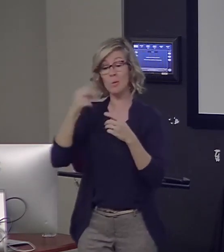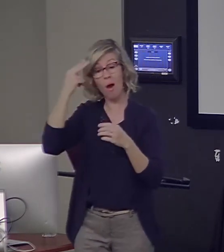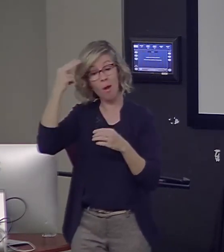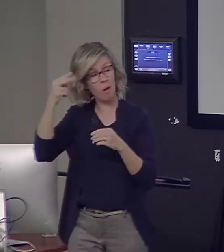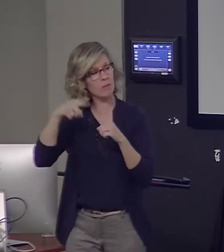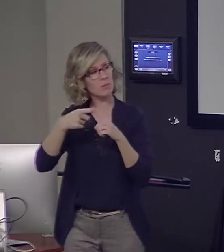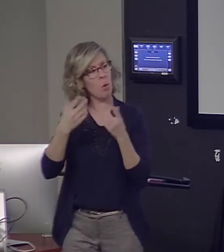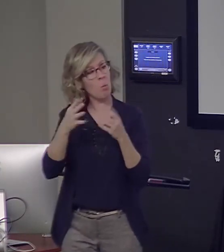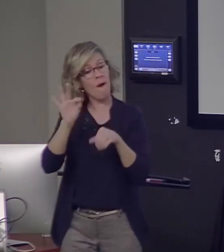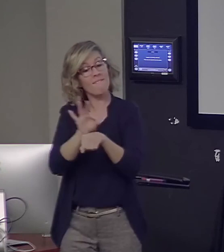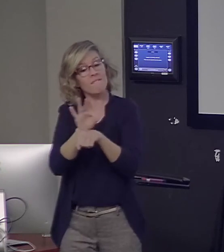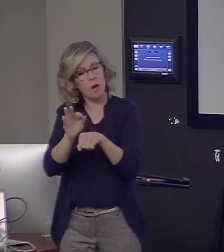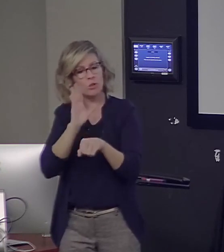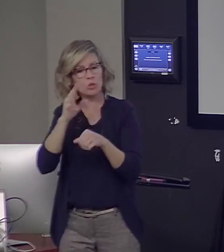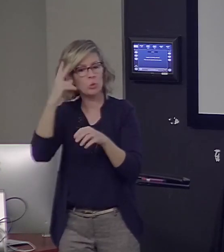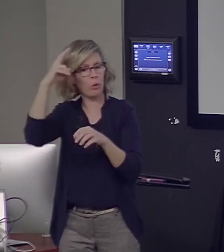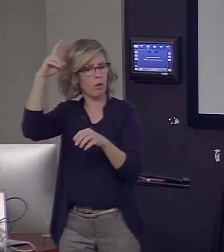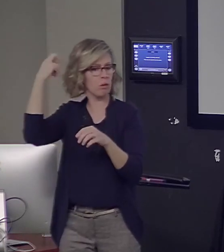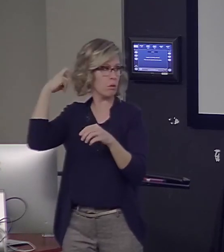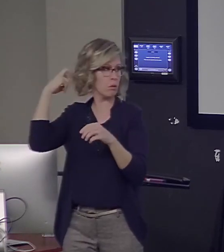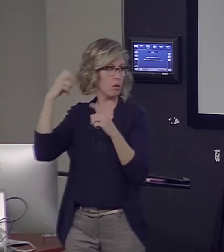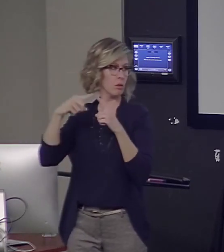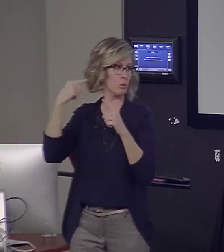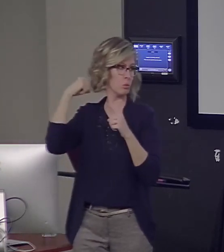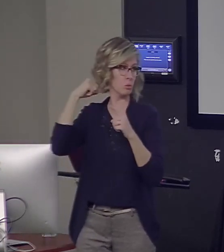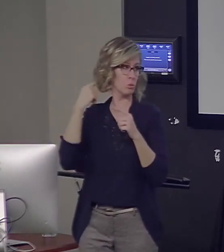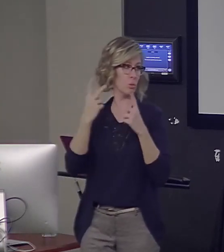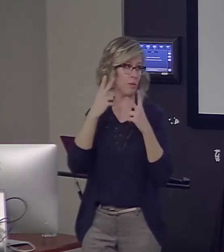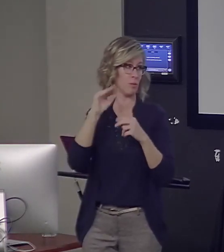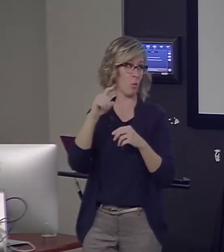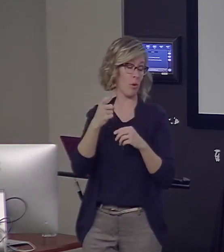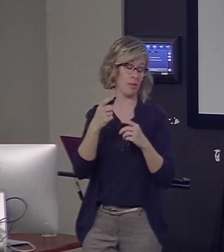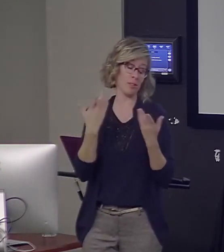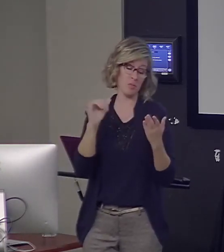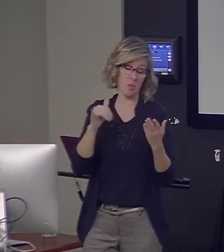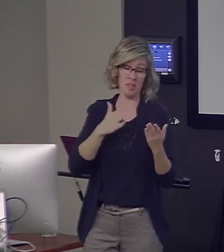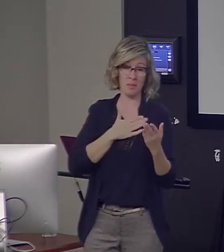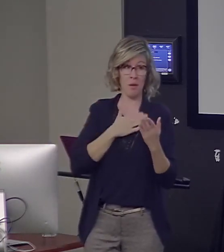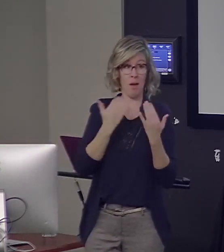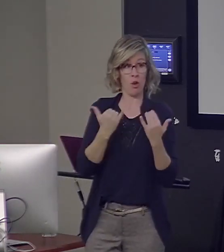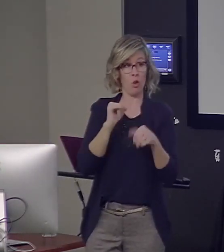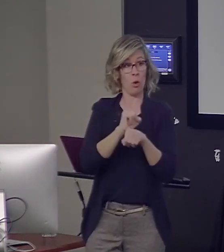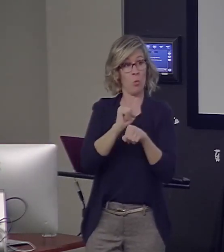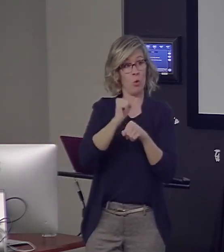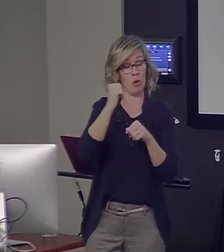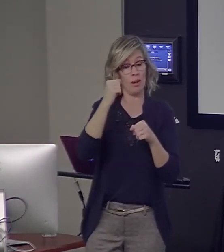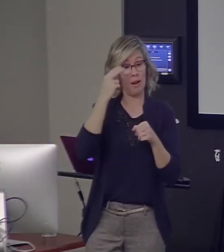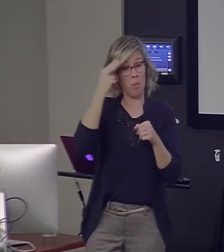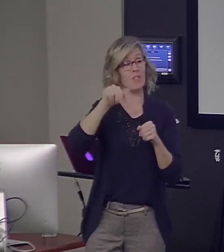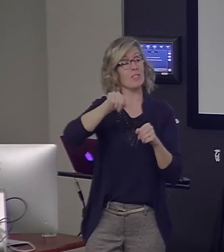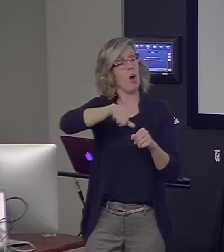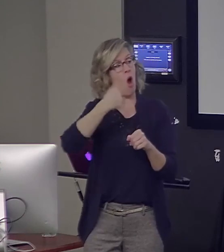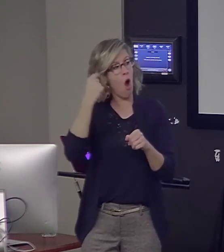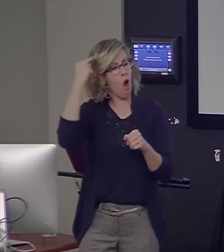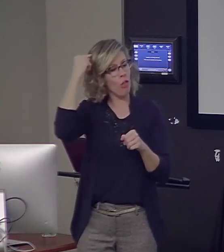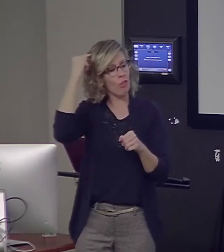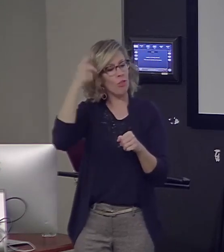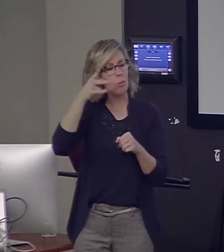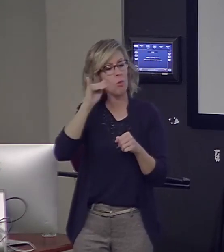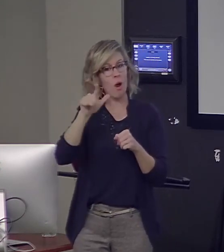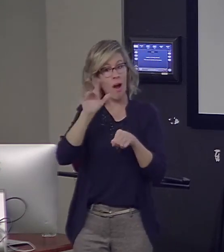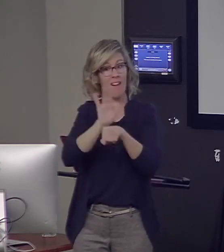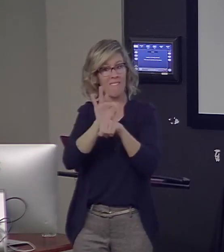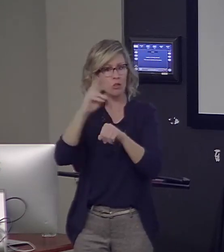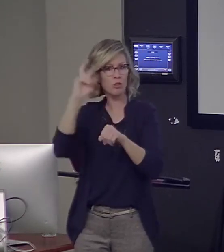what functions are going to end up in the visual cortex. And so my working hypothesis right now is that other frontoparietal functions are going to be there. And depending